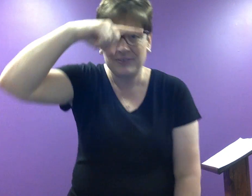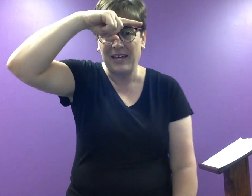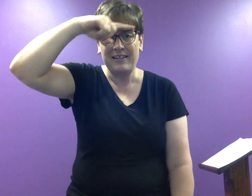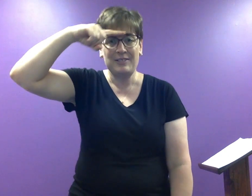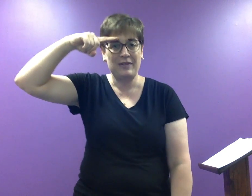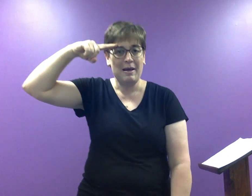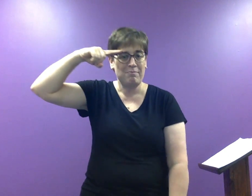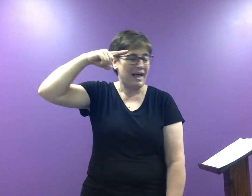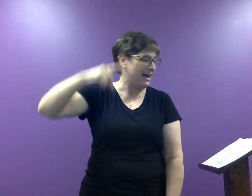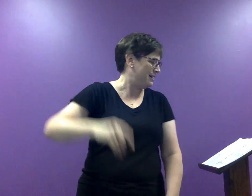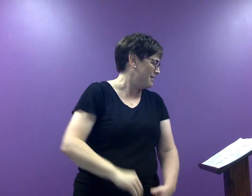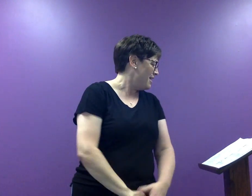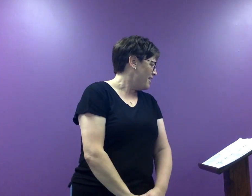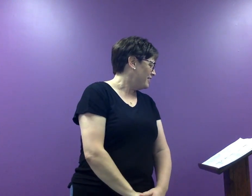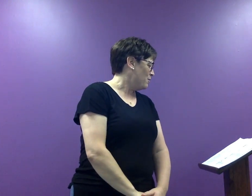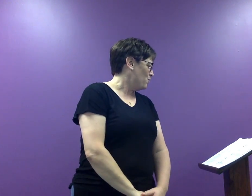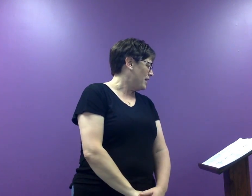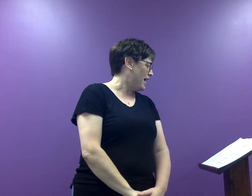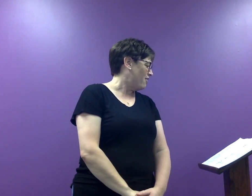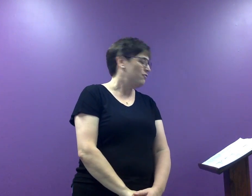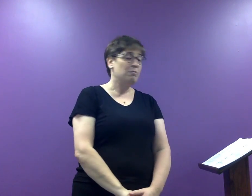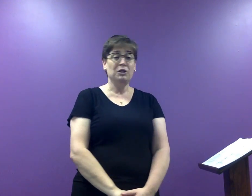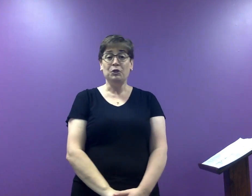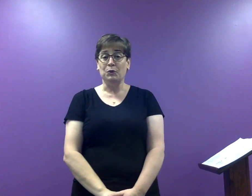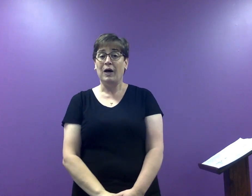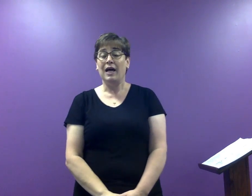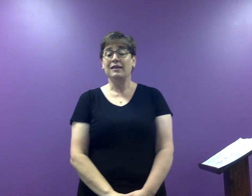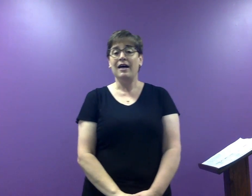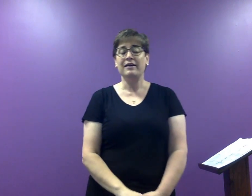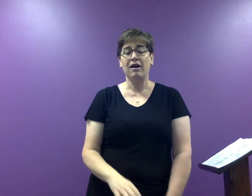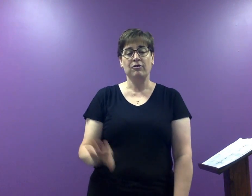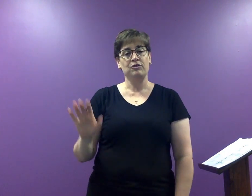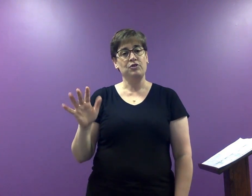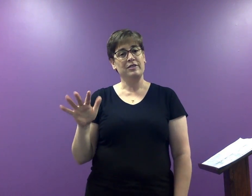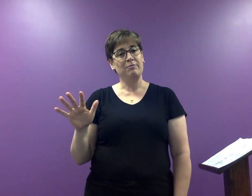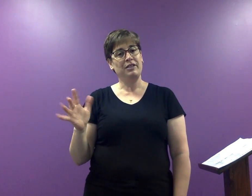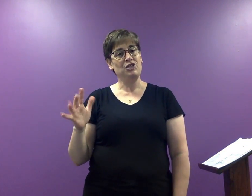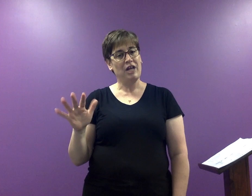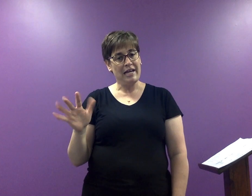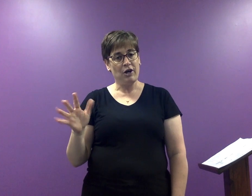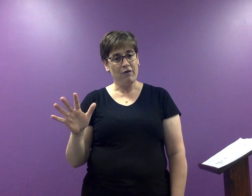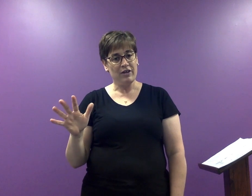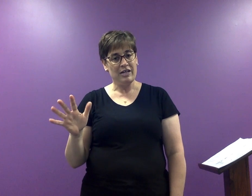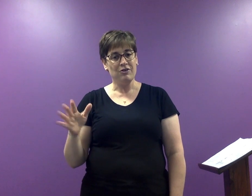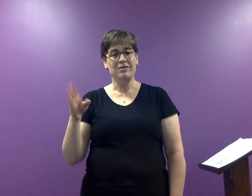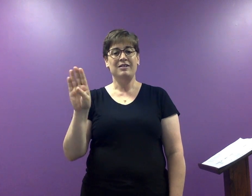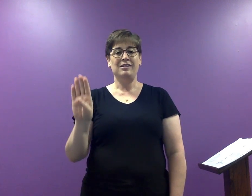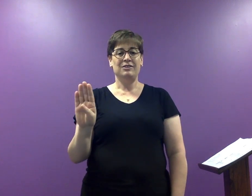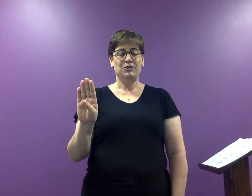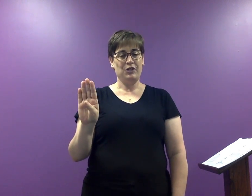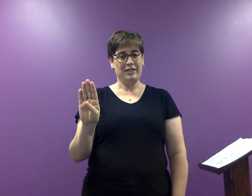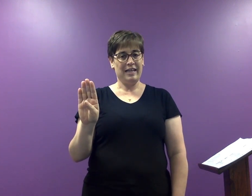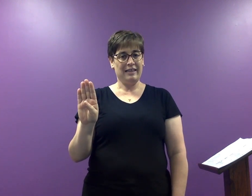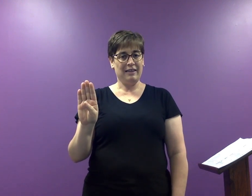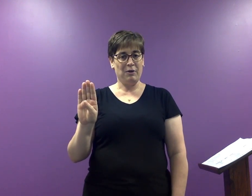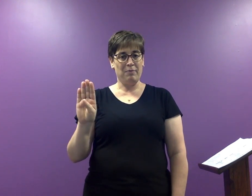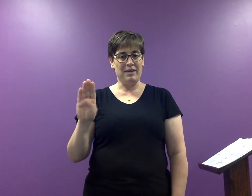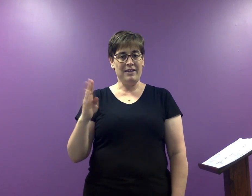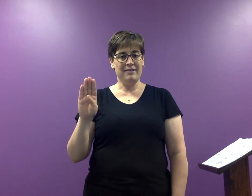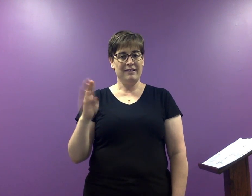Okay, so we got black. Then we have blue. A lot of colors you simply shake over here. So you're going to take the letter B and